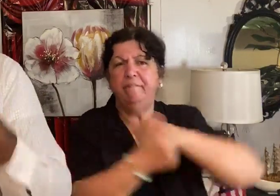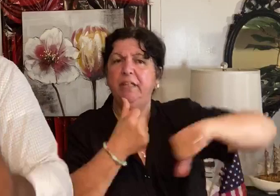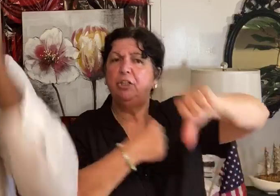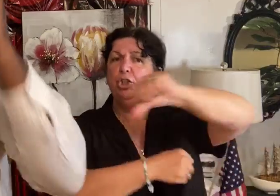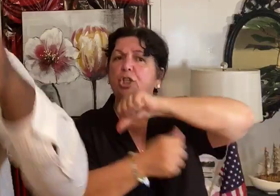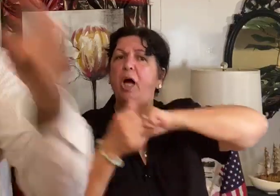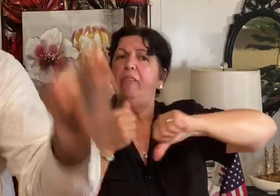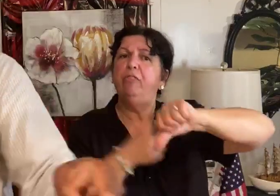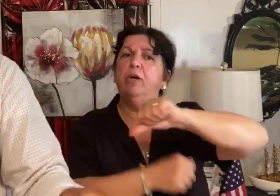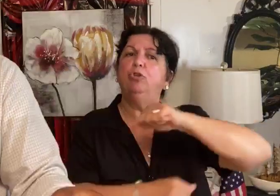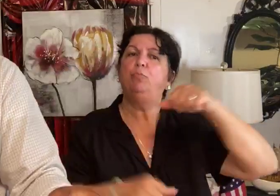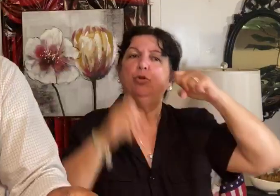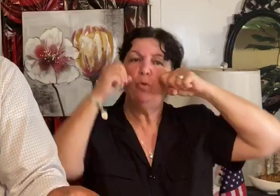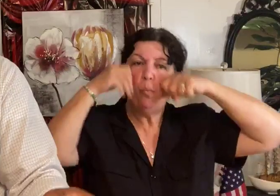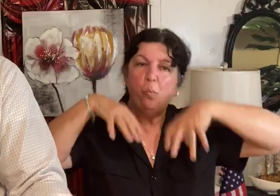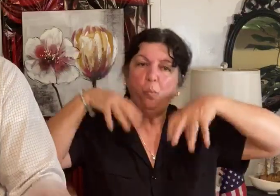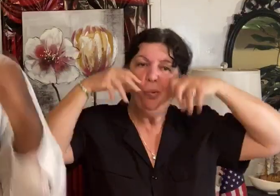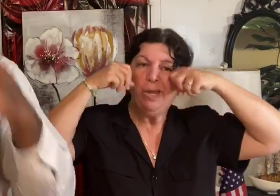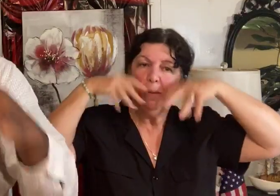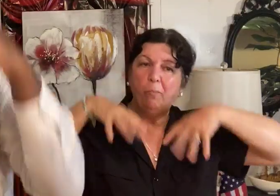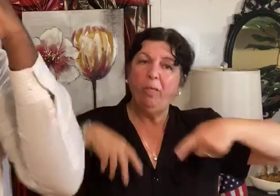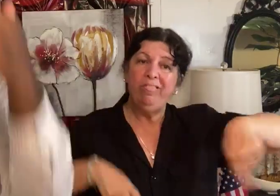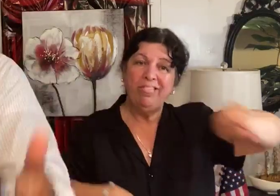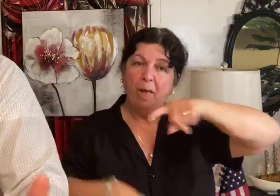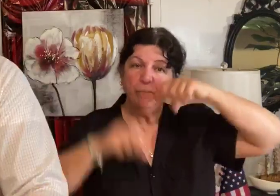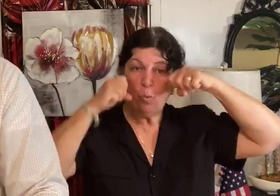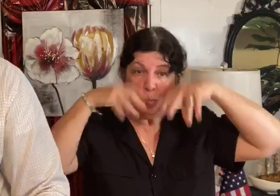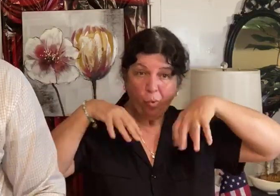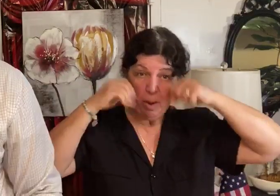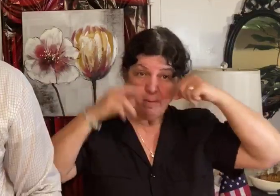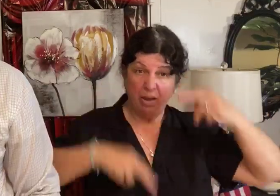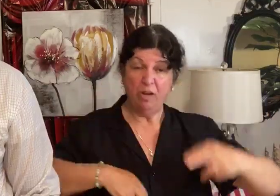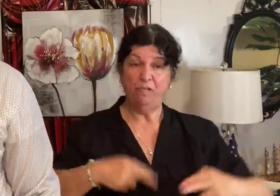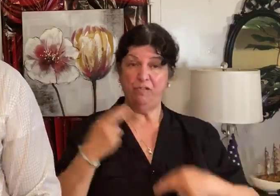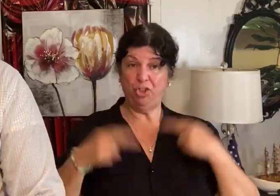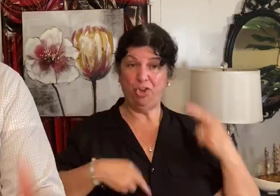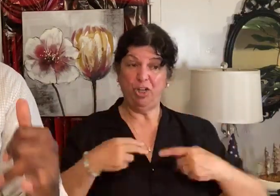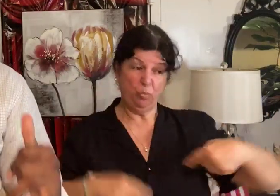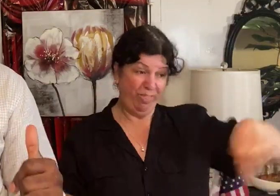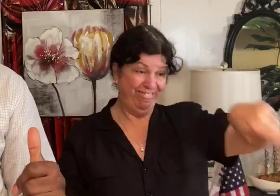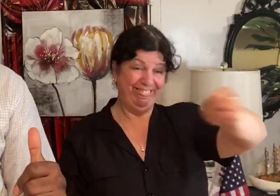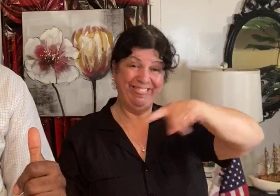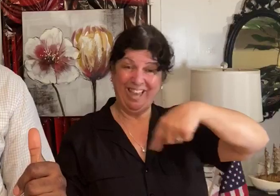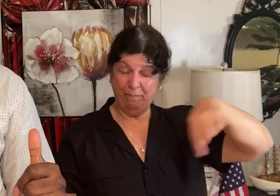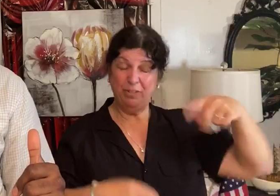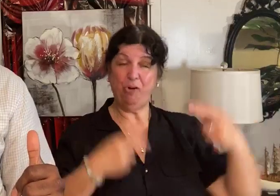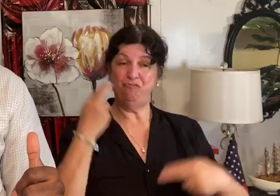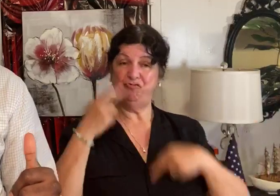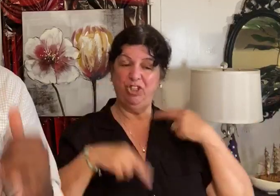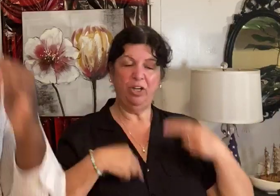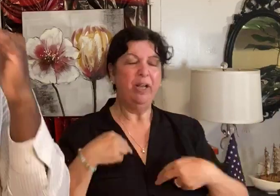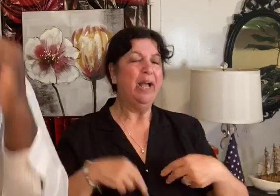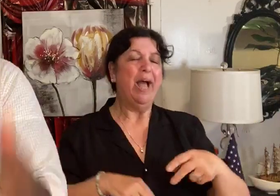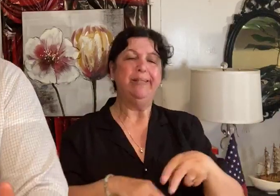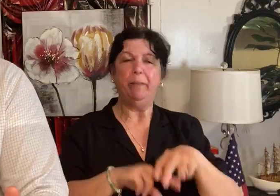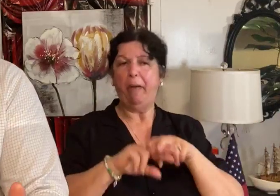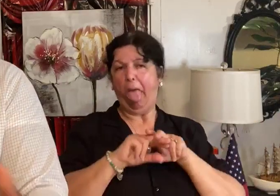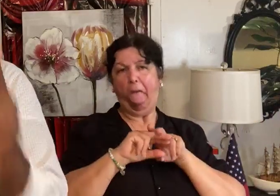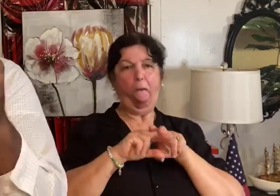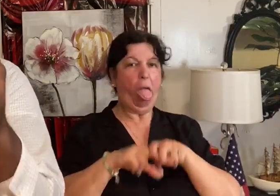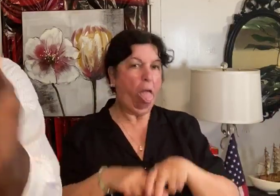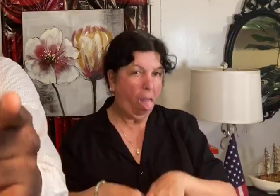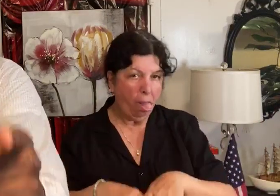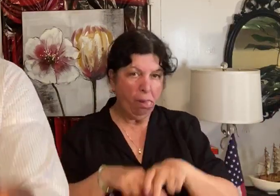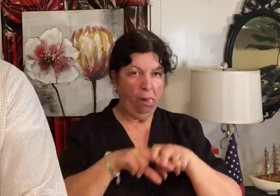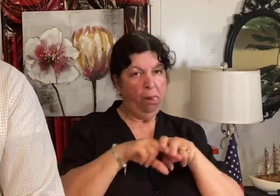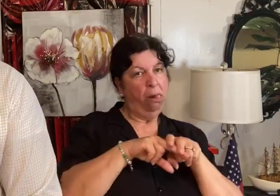another. We are to weep with them that weep and to rejoice with them that rejoice. Not sit back on our easy chair, do